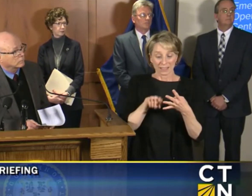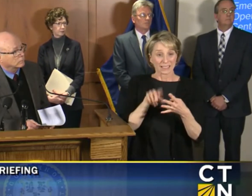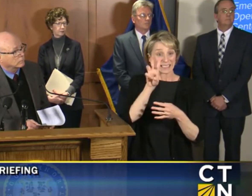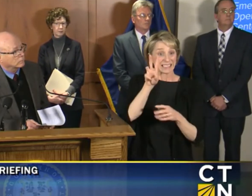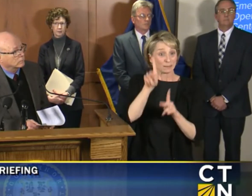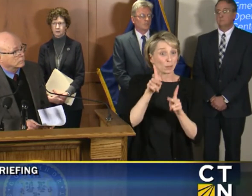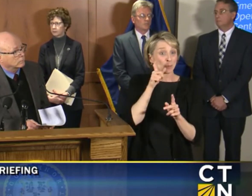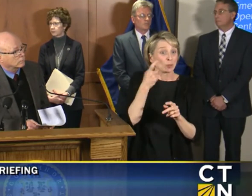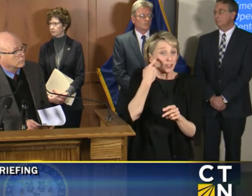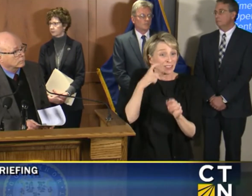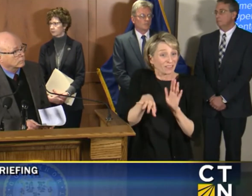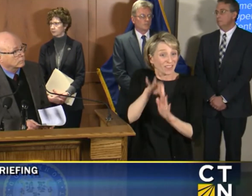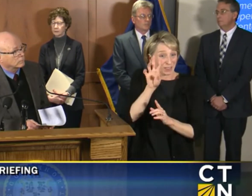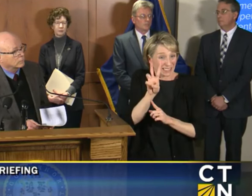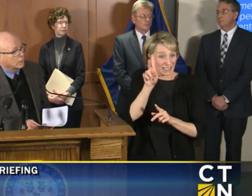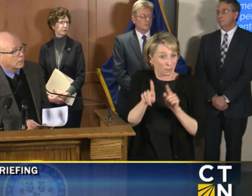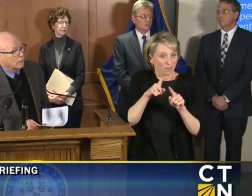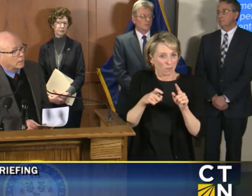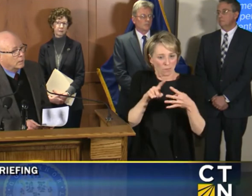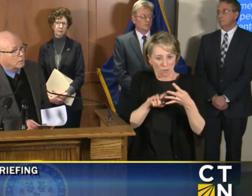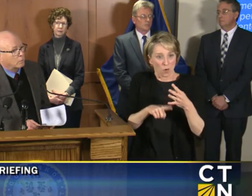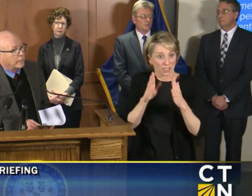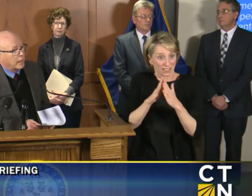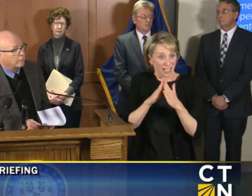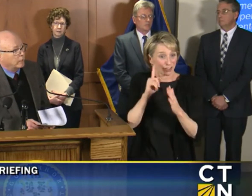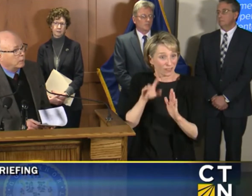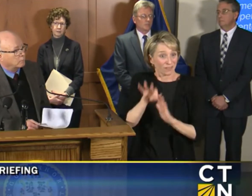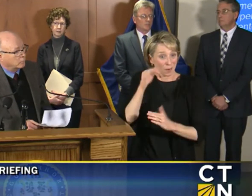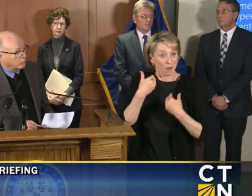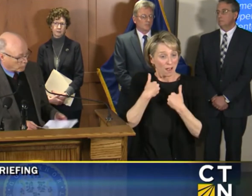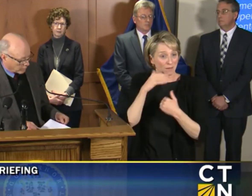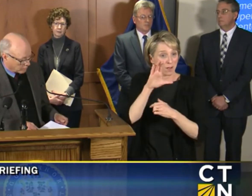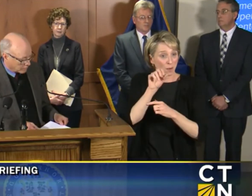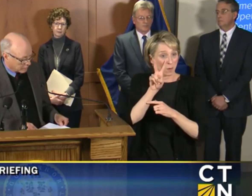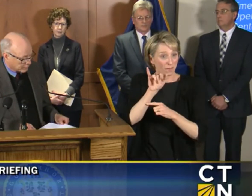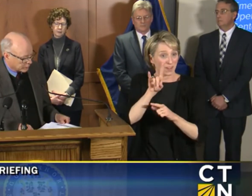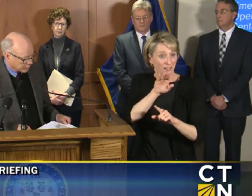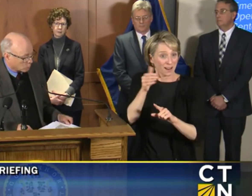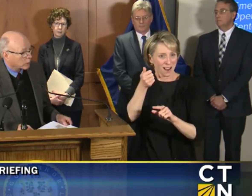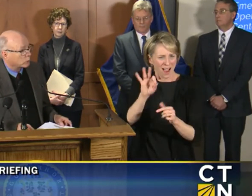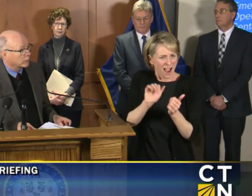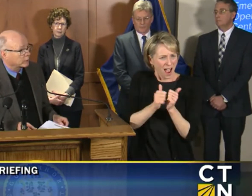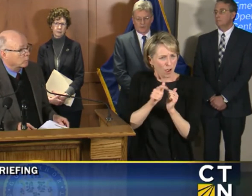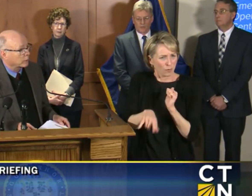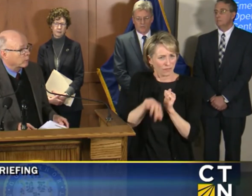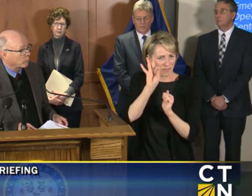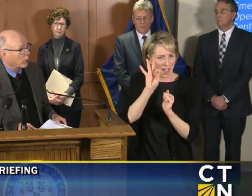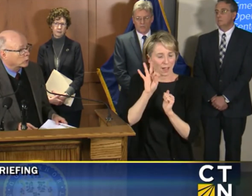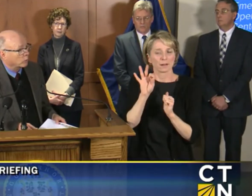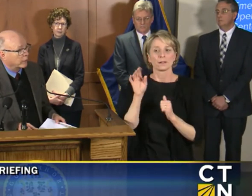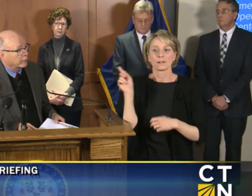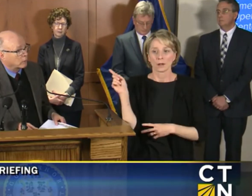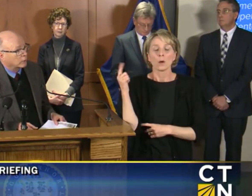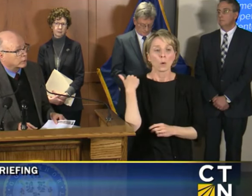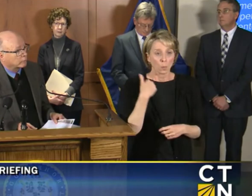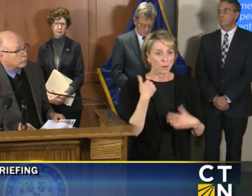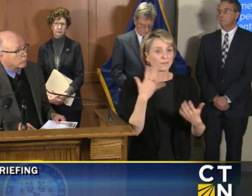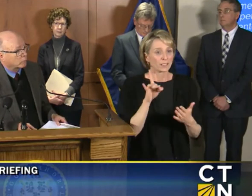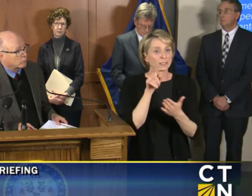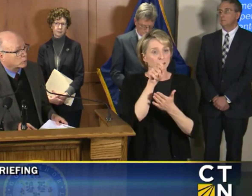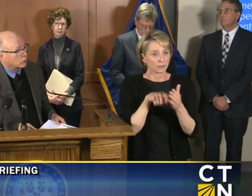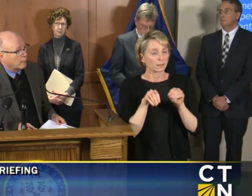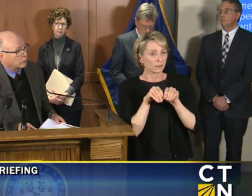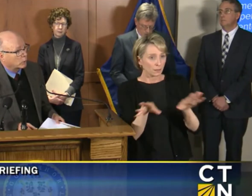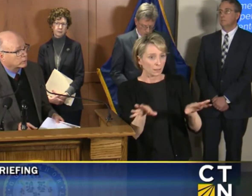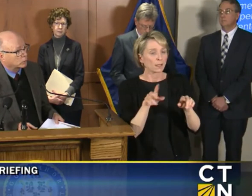confirmed carriers? We have, this is in the press release, I believe, but we also are getting positives